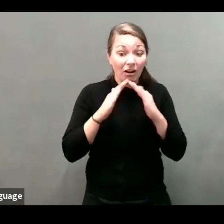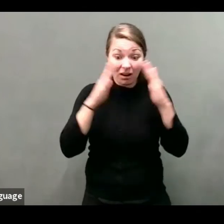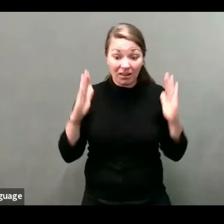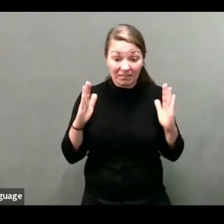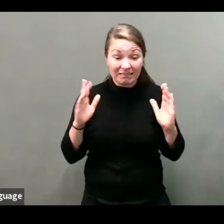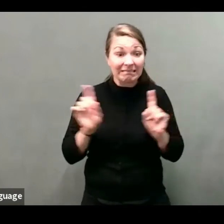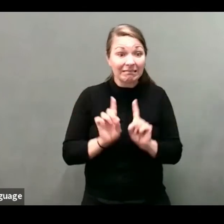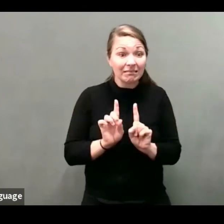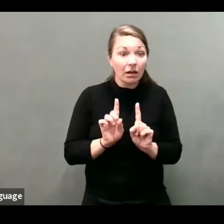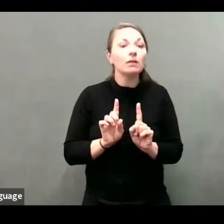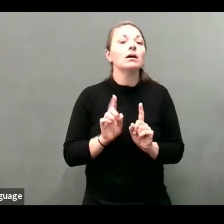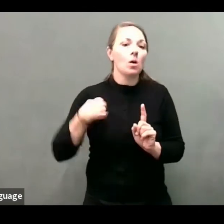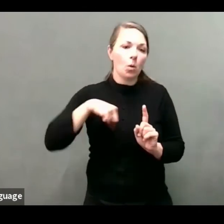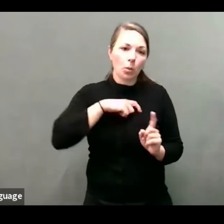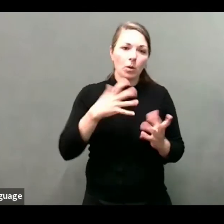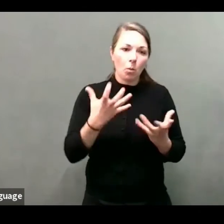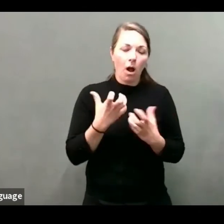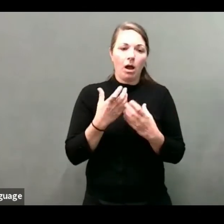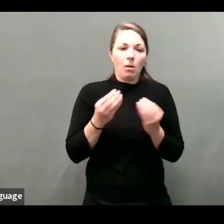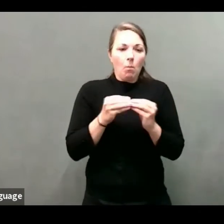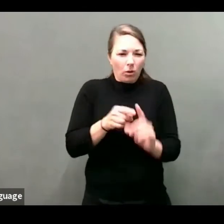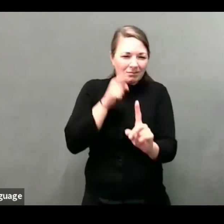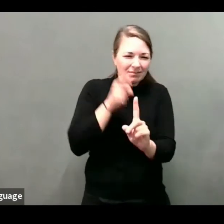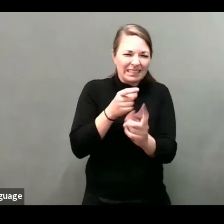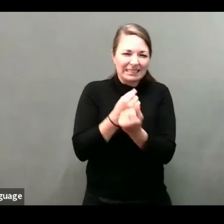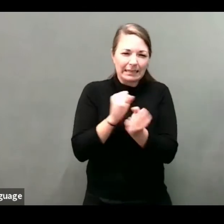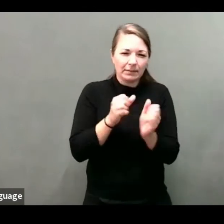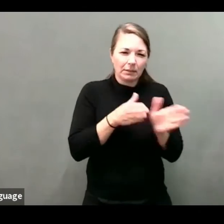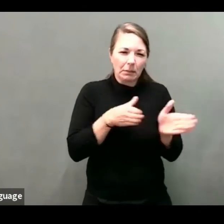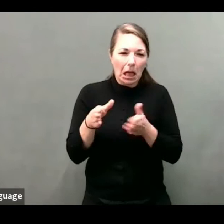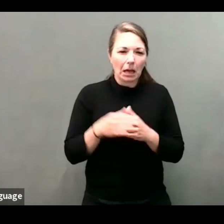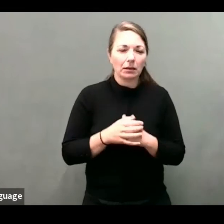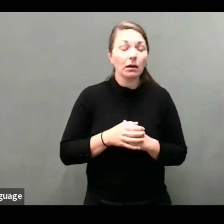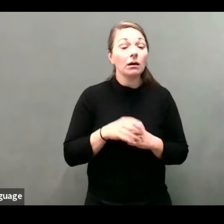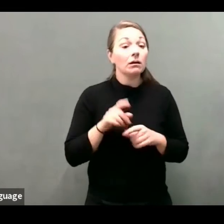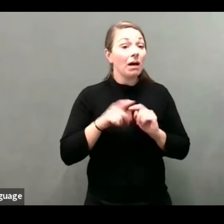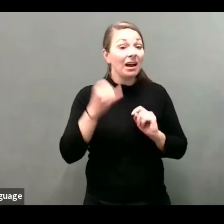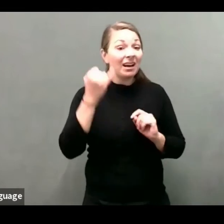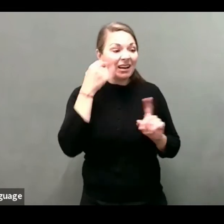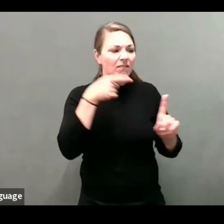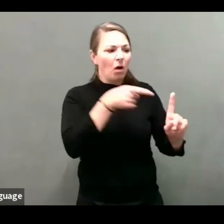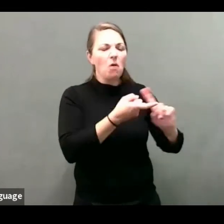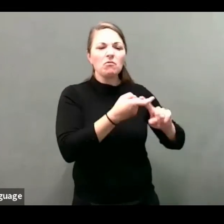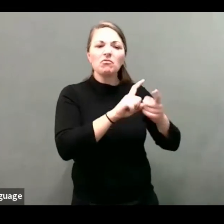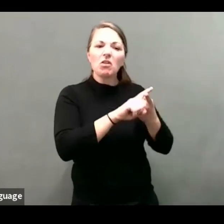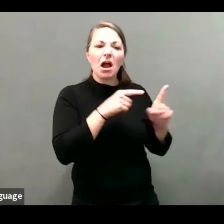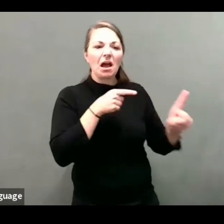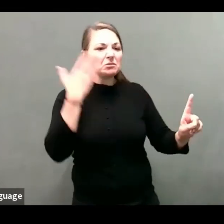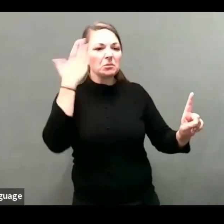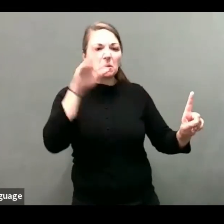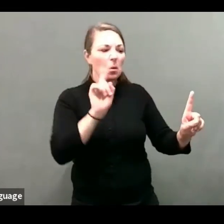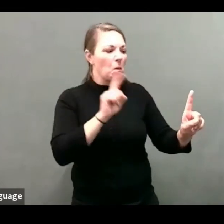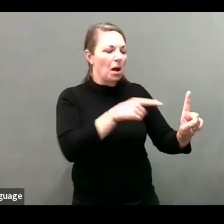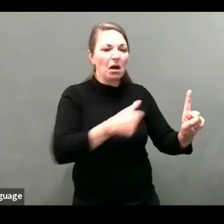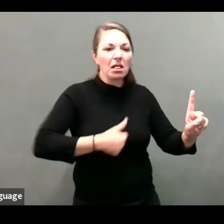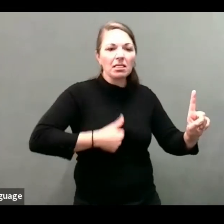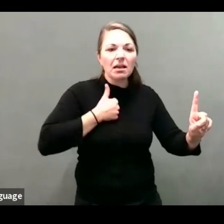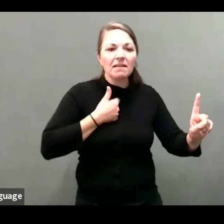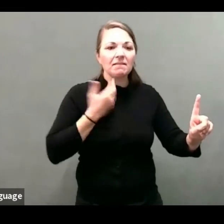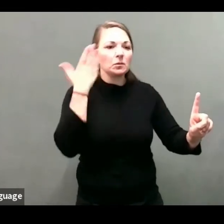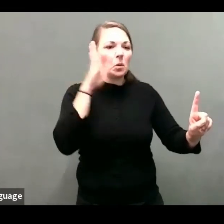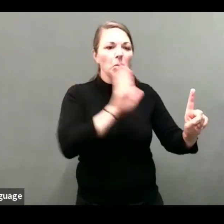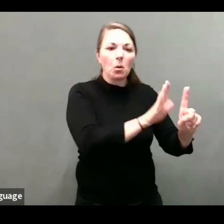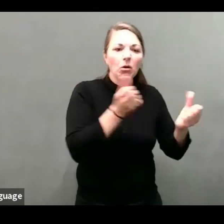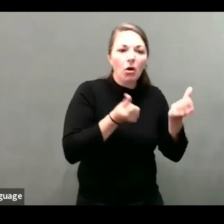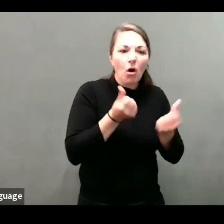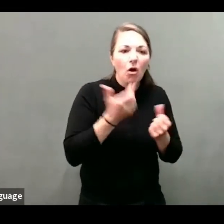specific safety planning. If somebody is an acquaintance, maybe the survivor doesn't know where they live, doesn't know what their car looks like, all these sorts of things.